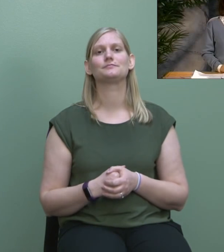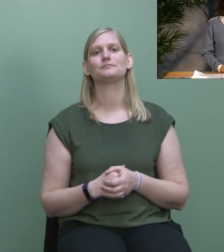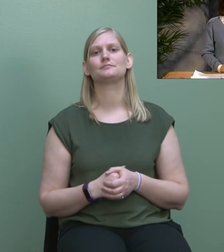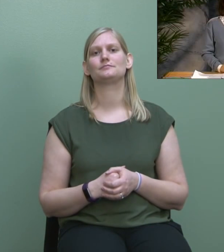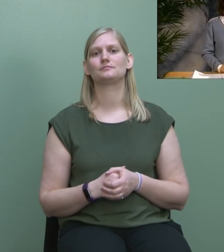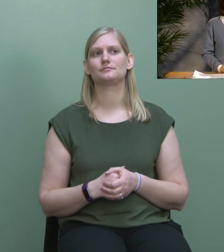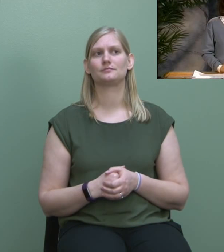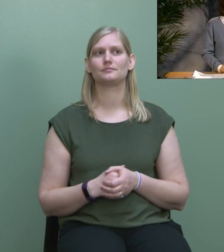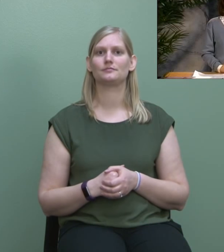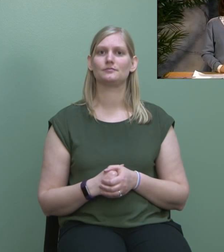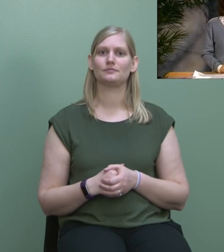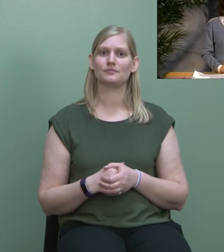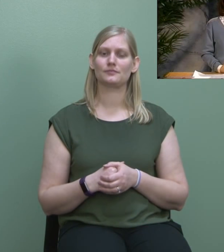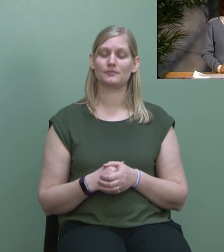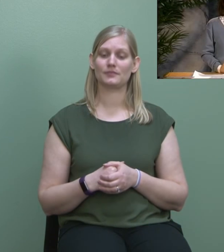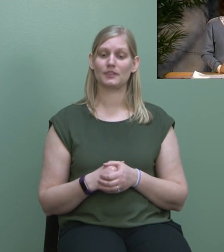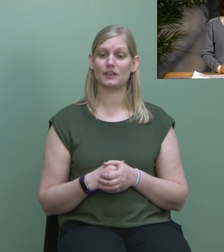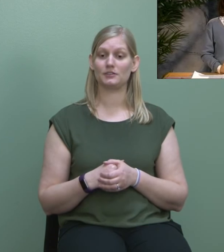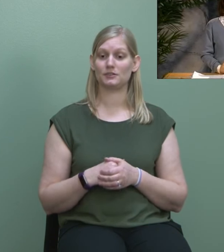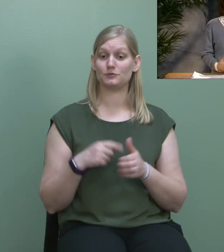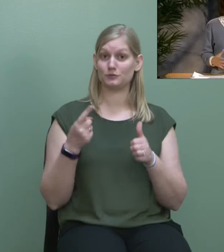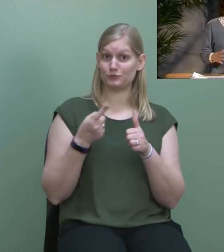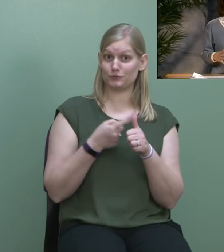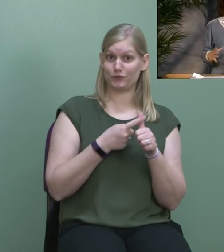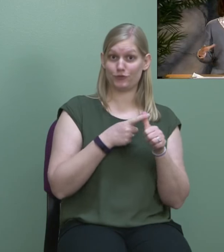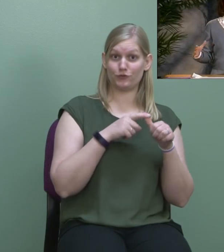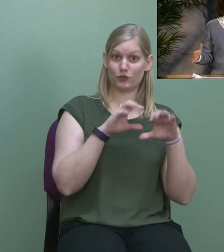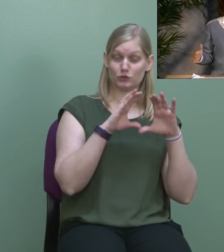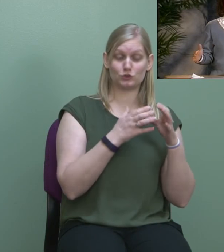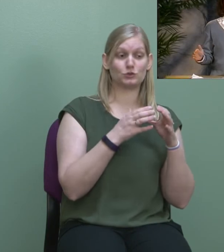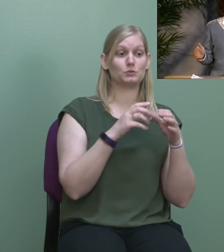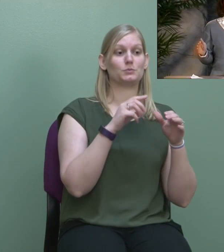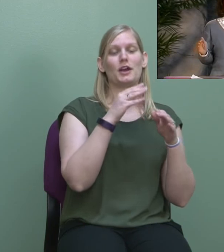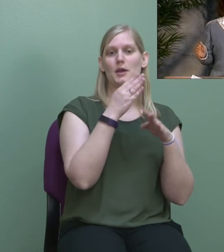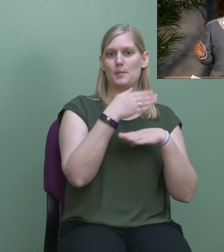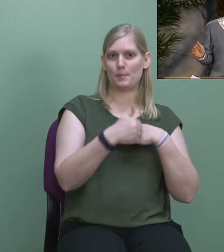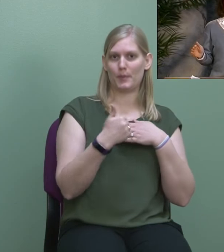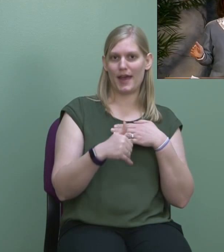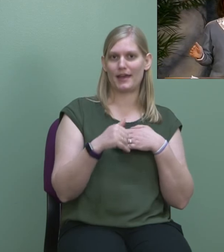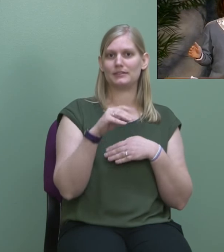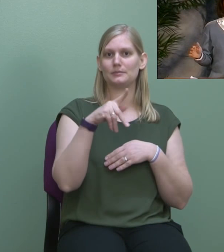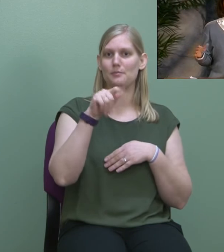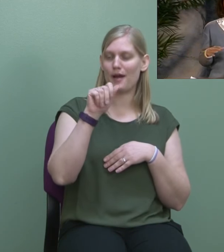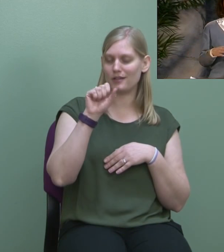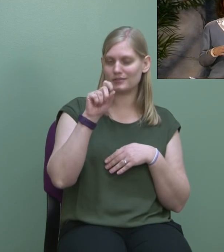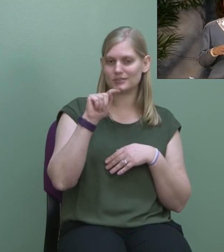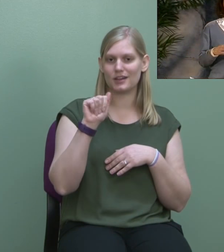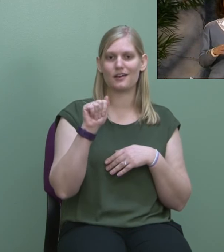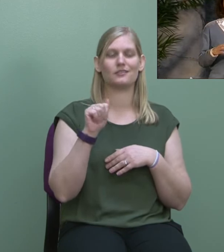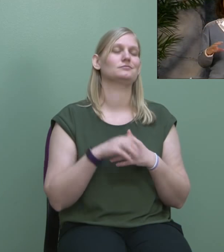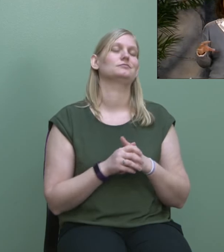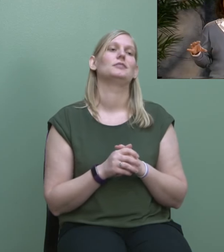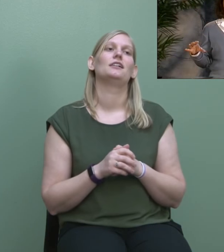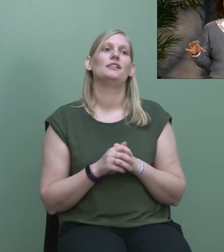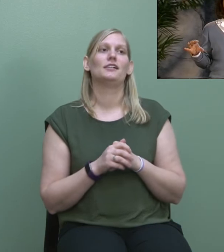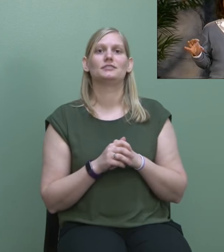with the bread and cereal, rice and pasta group, that is the basis of the food guide pyramid. It is